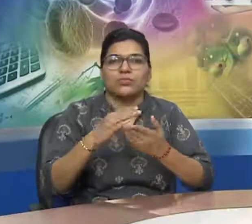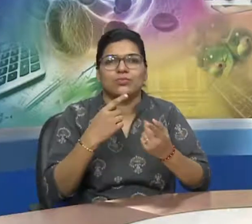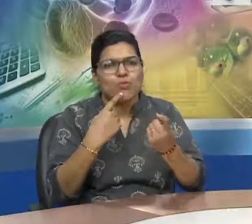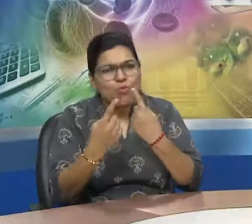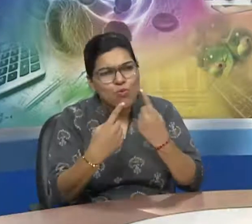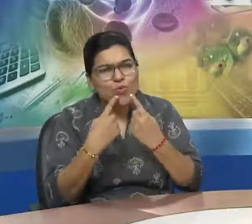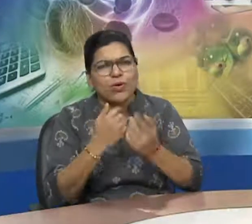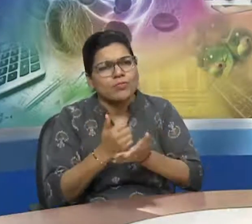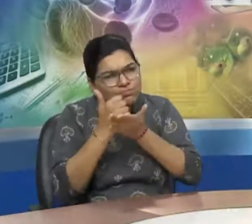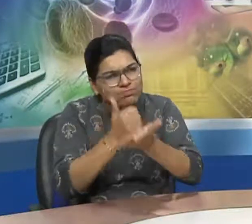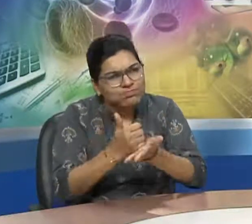innocent,